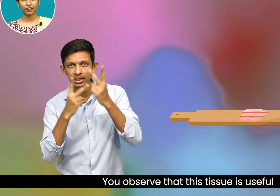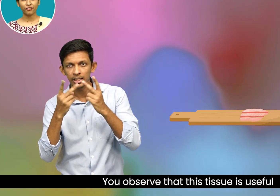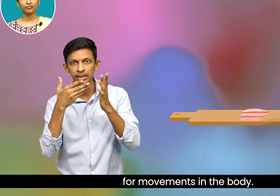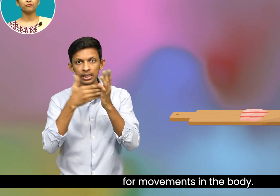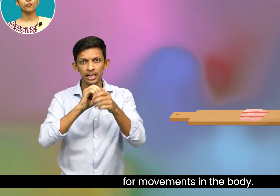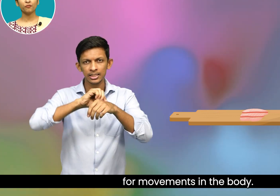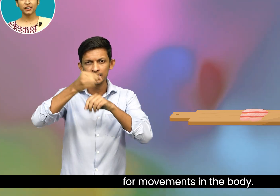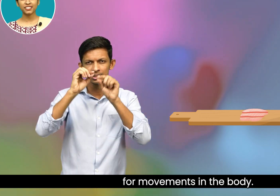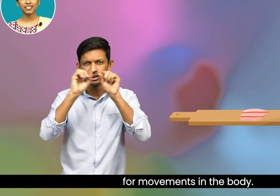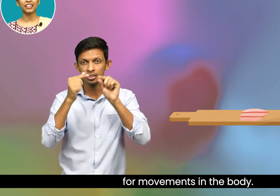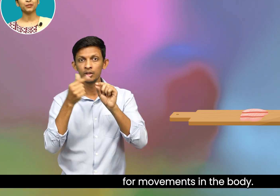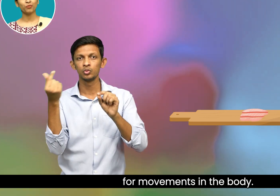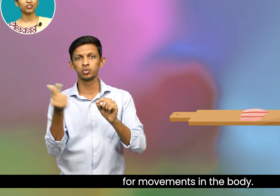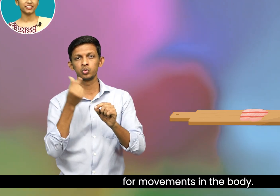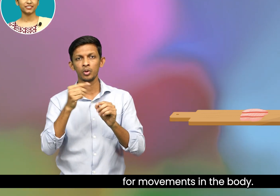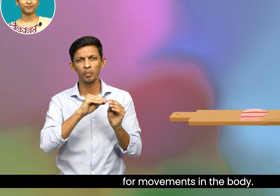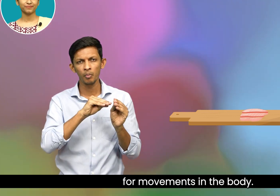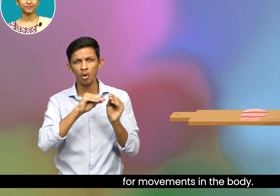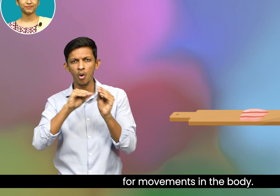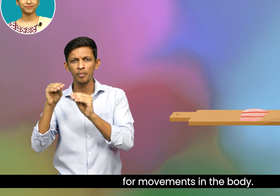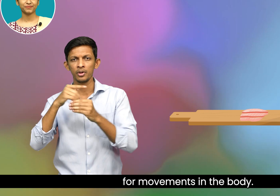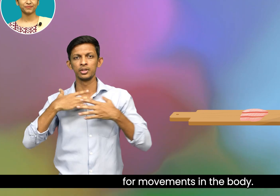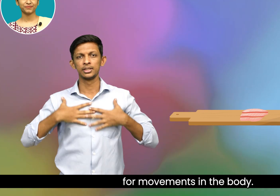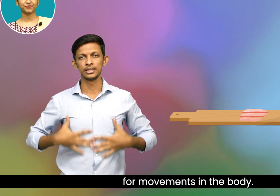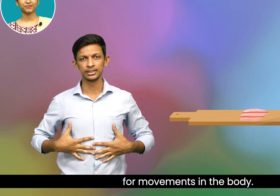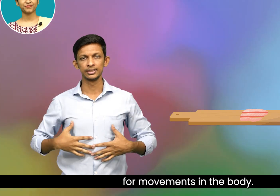useful for movements in the body.